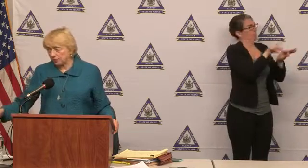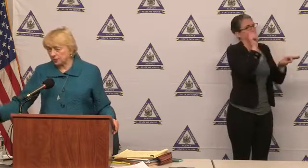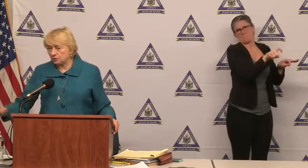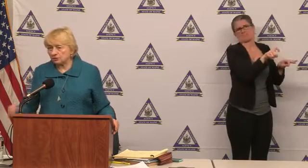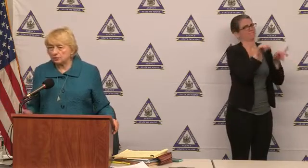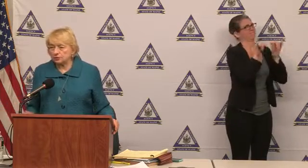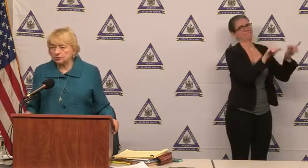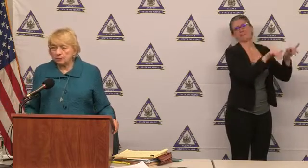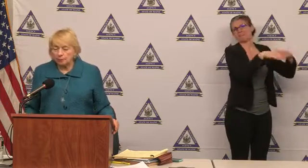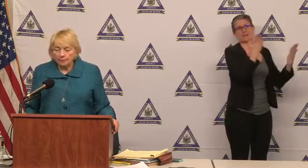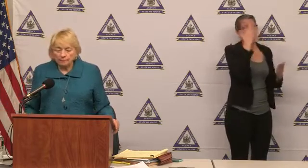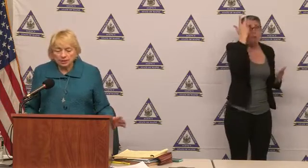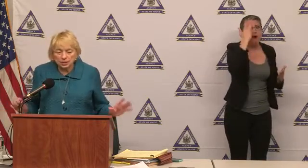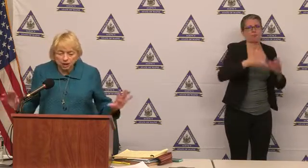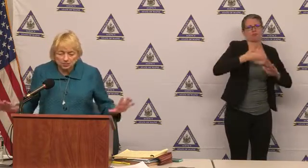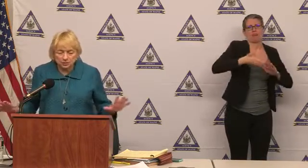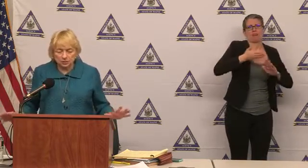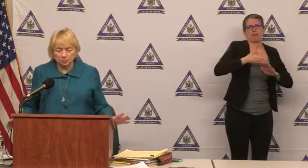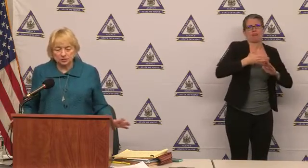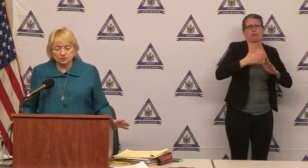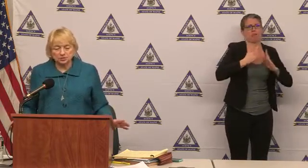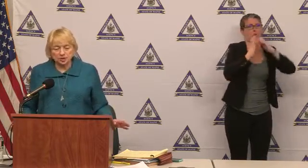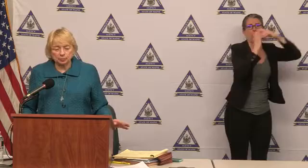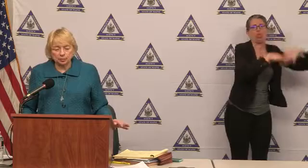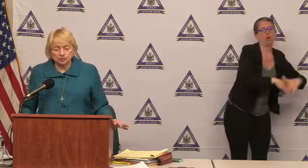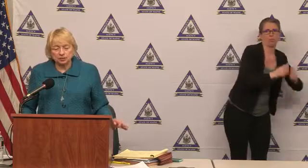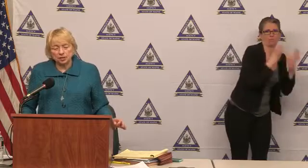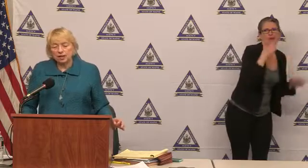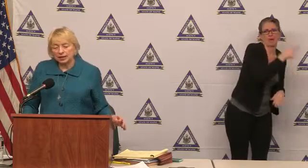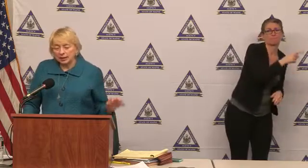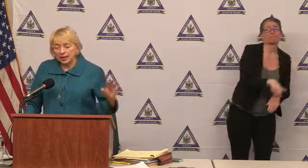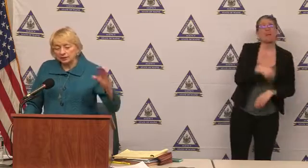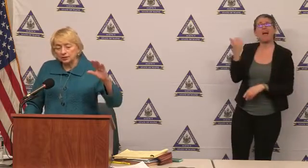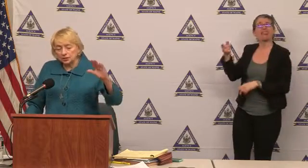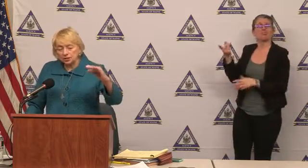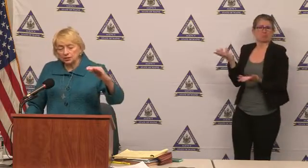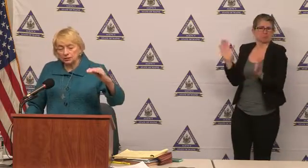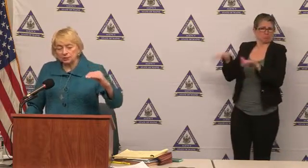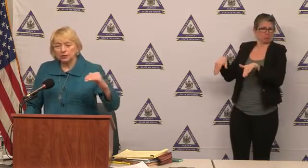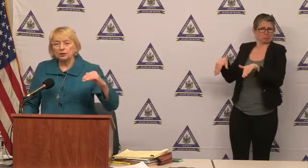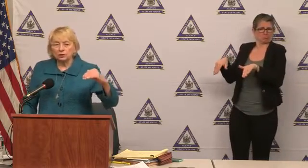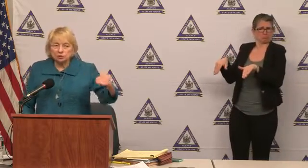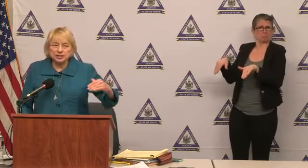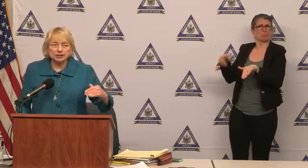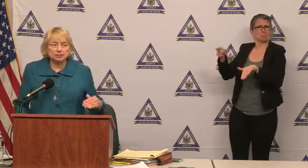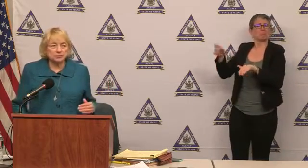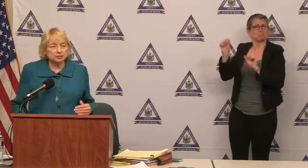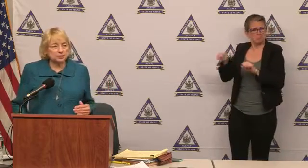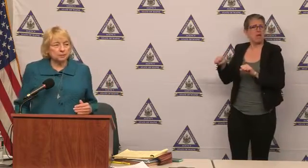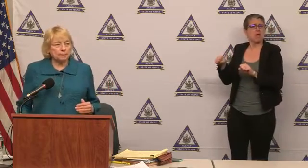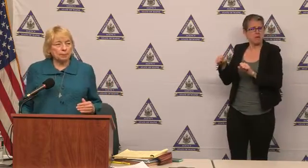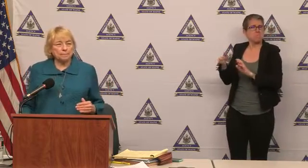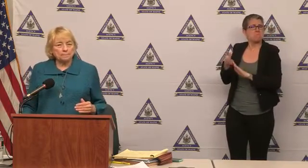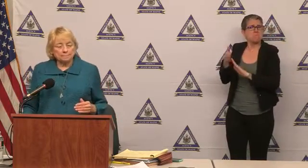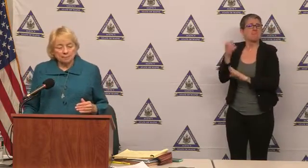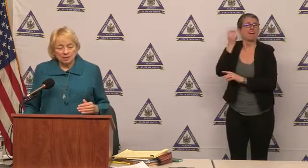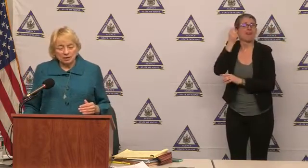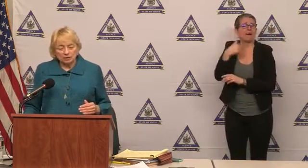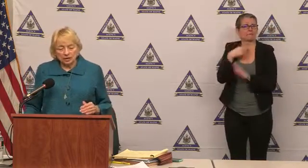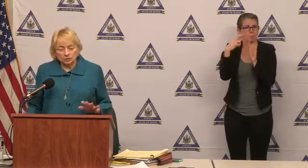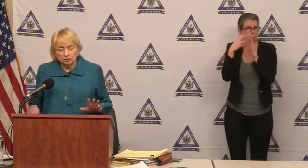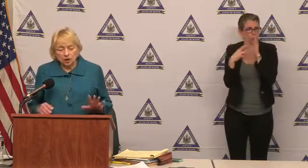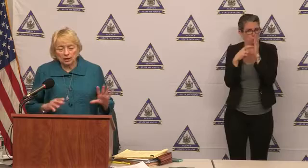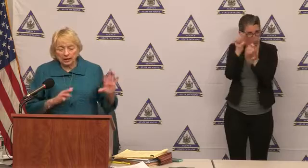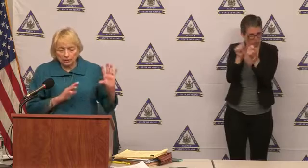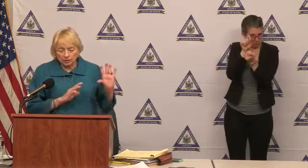of essential services, but non-essential businesses and operations can continue those activities